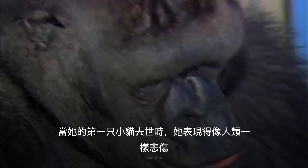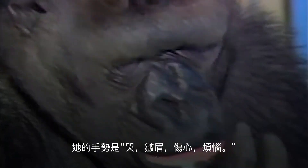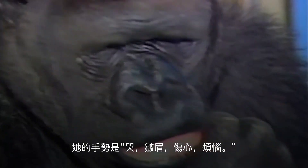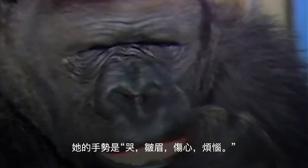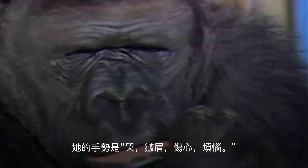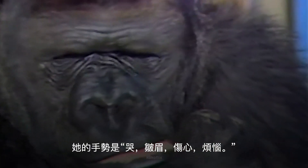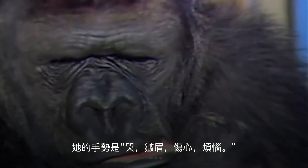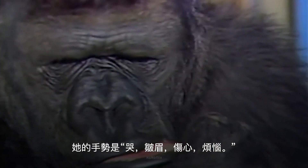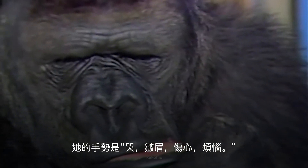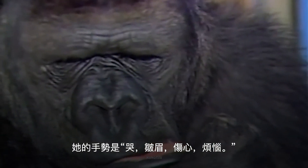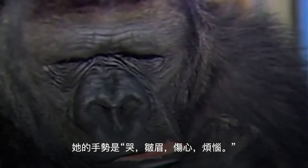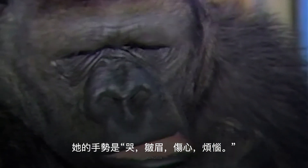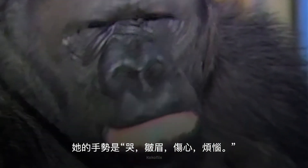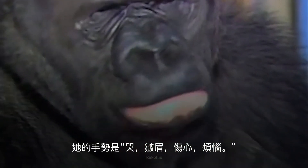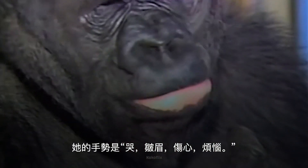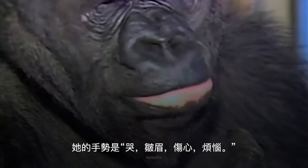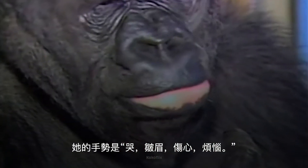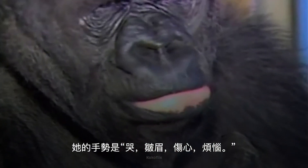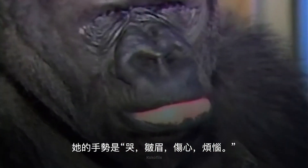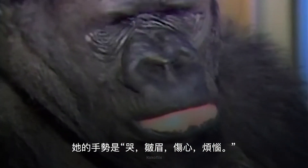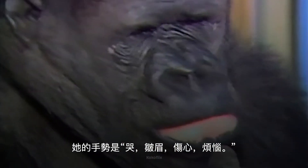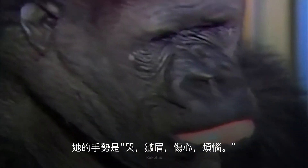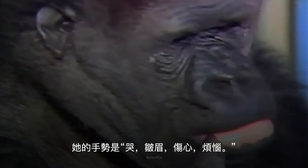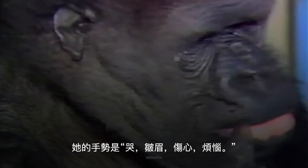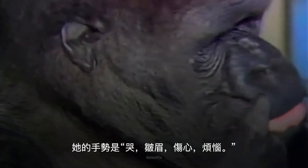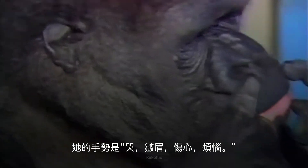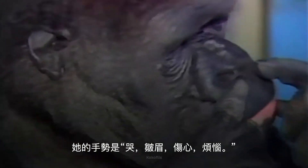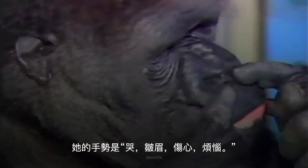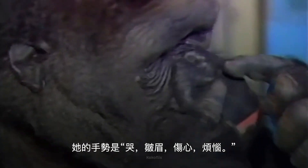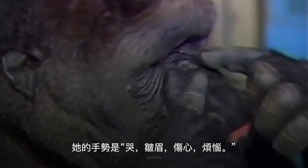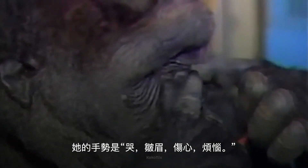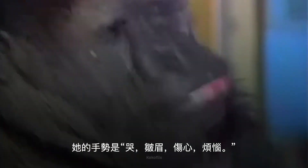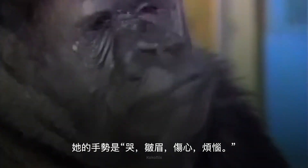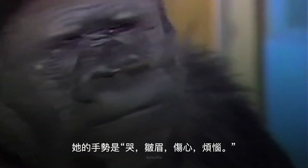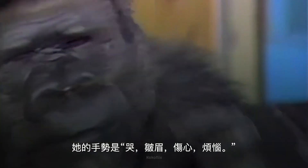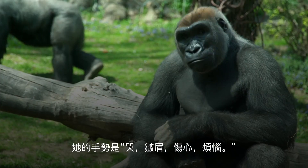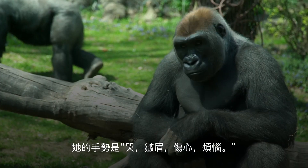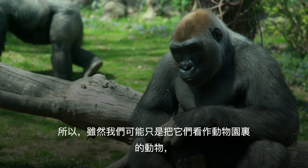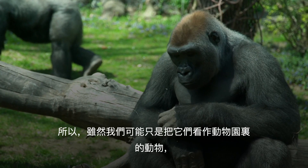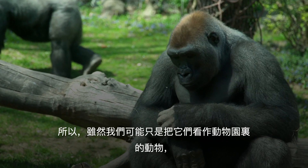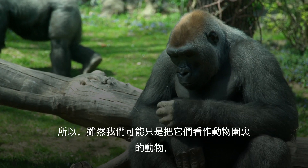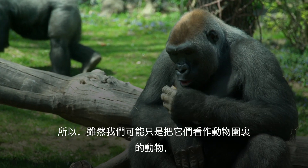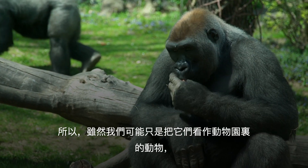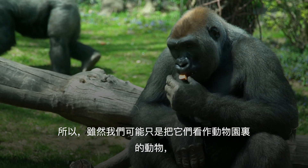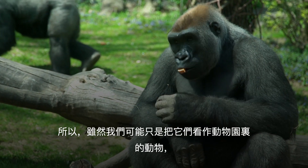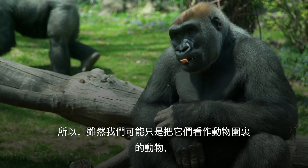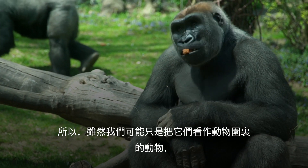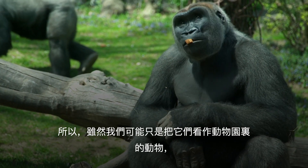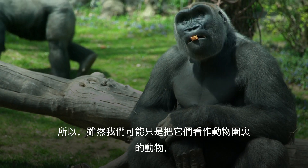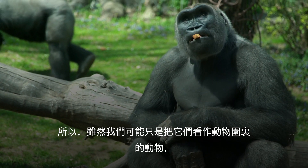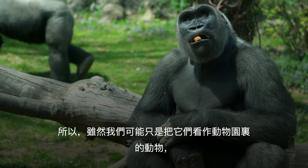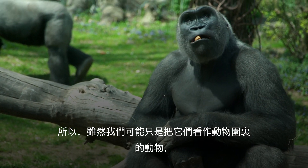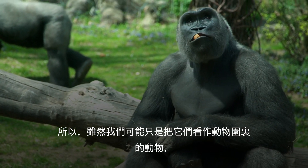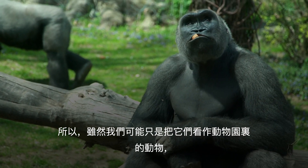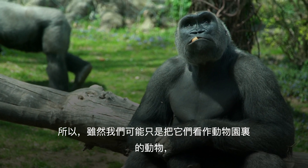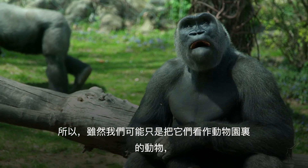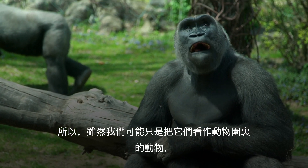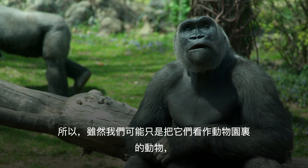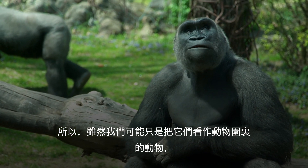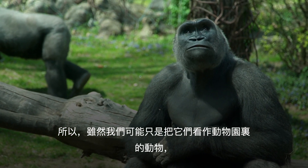she signed cry, frown, sad, trouble. So, while we might just view them as animals